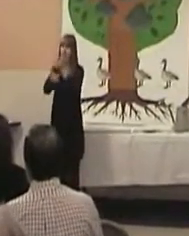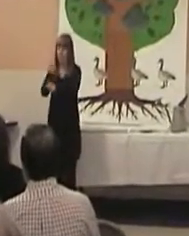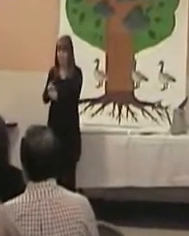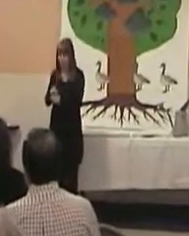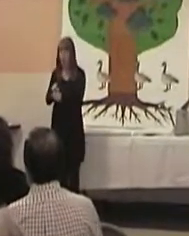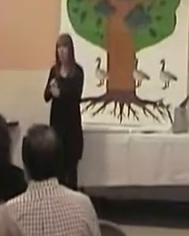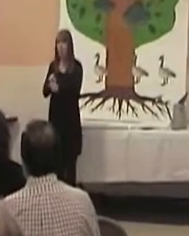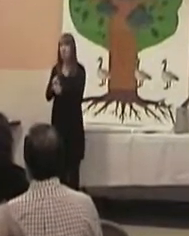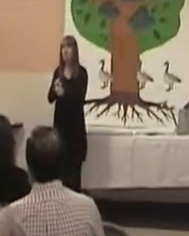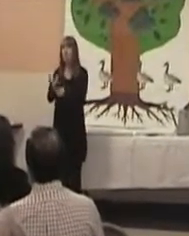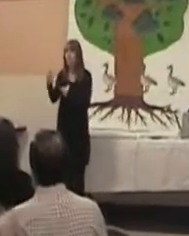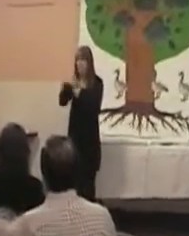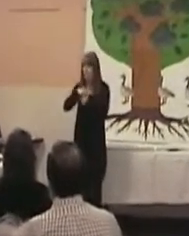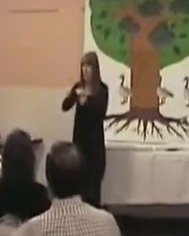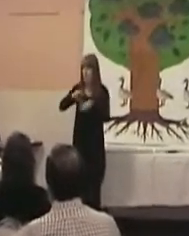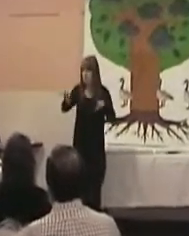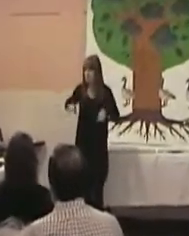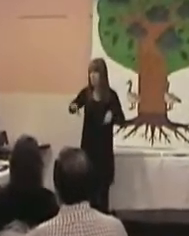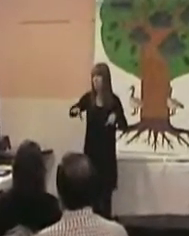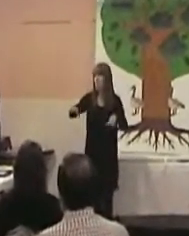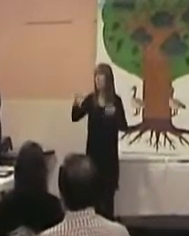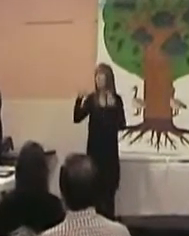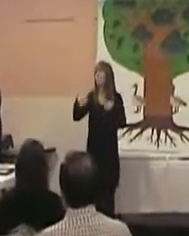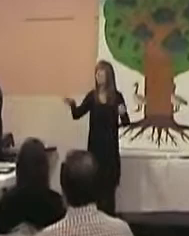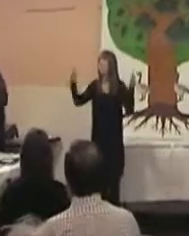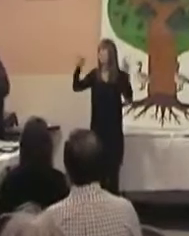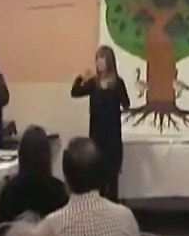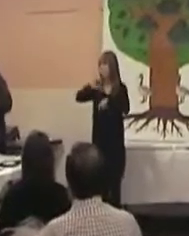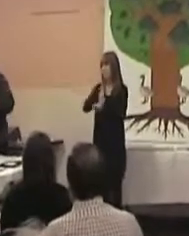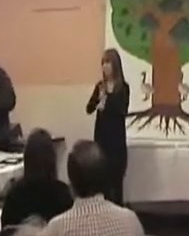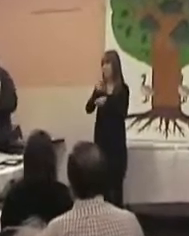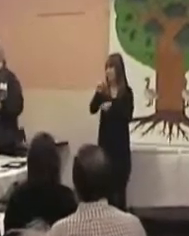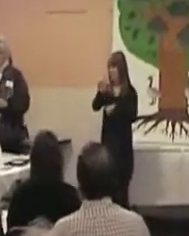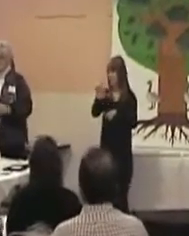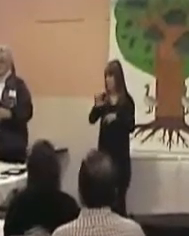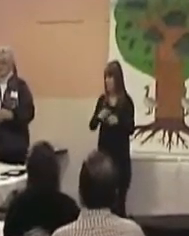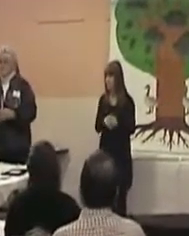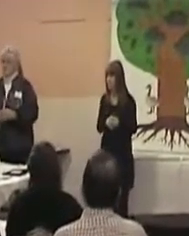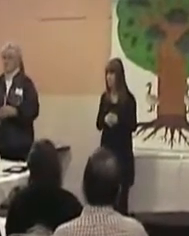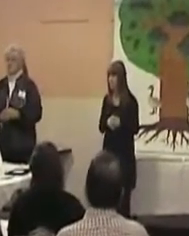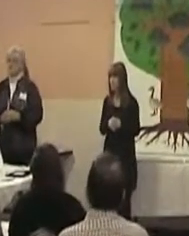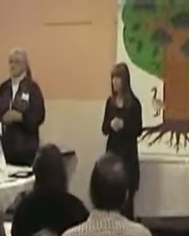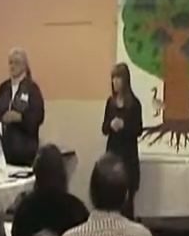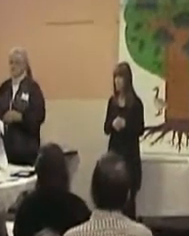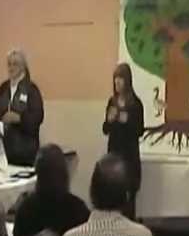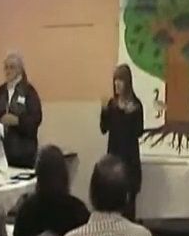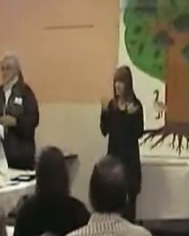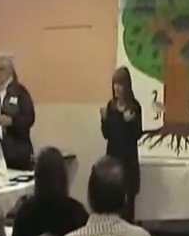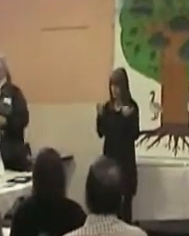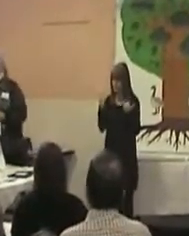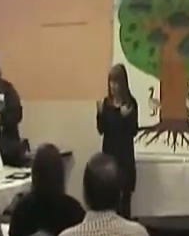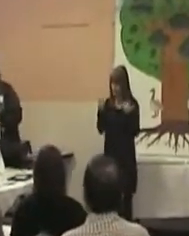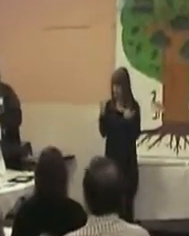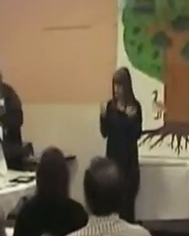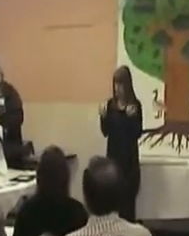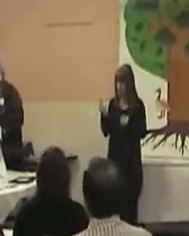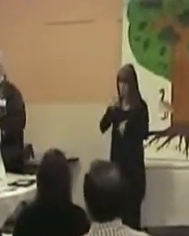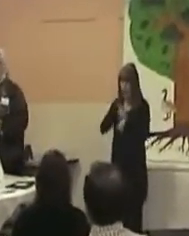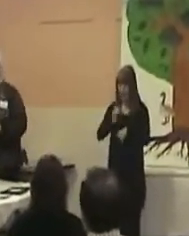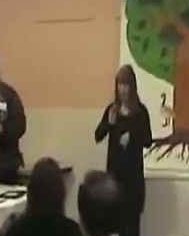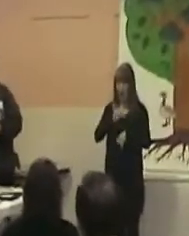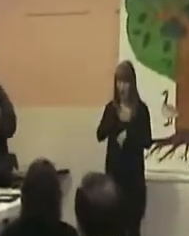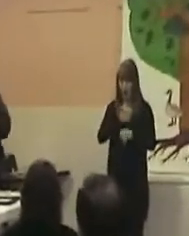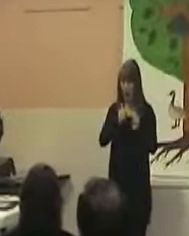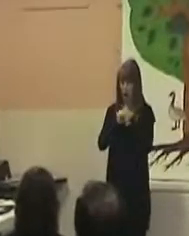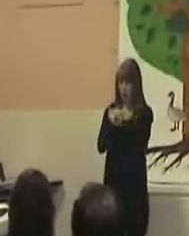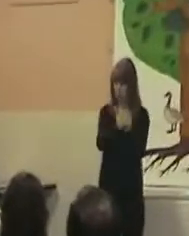today happen. So, we're all part of this opportunity to move the Transformation Center forward with our voices.